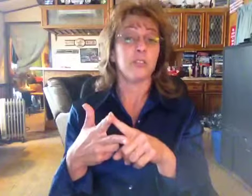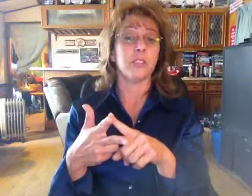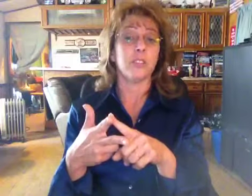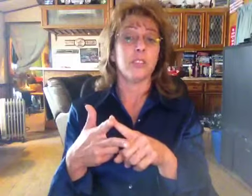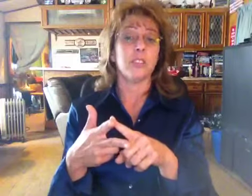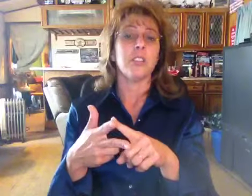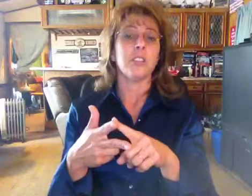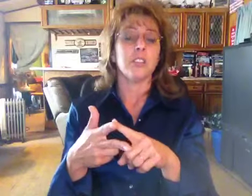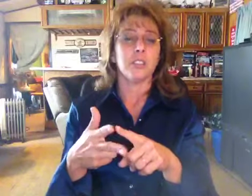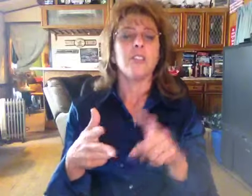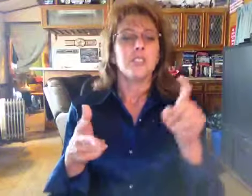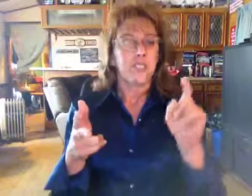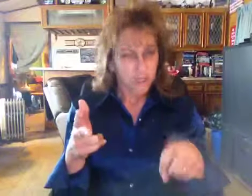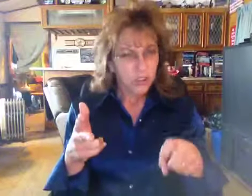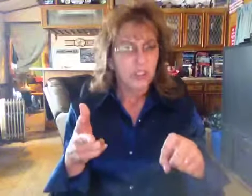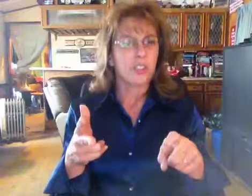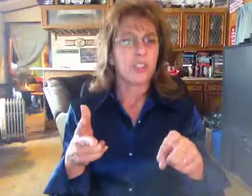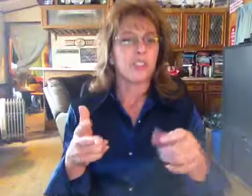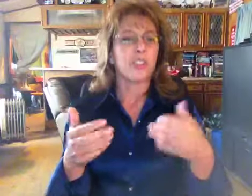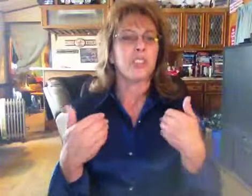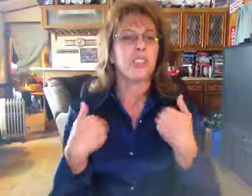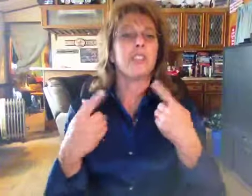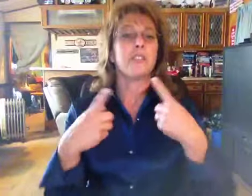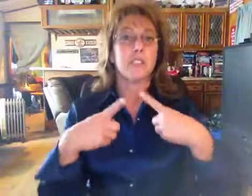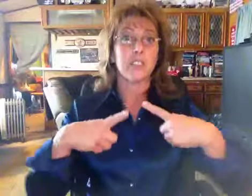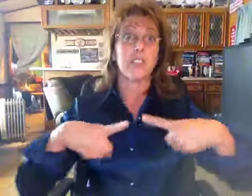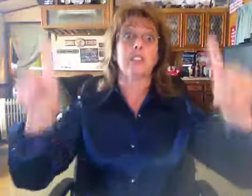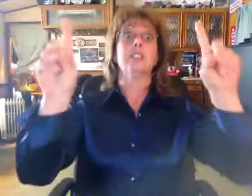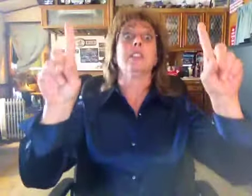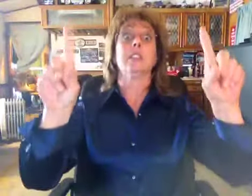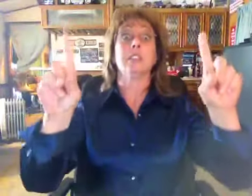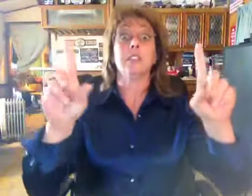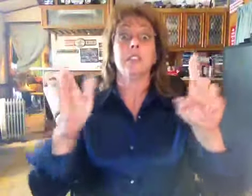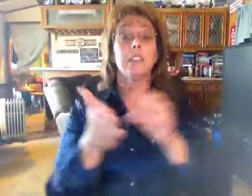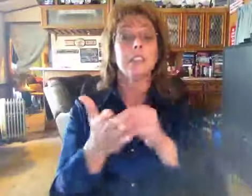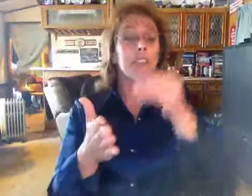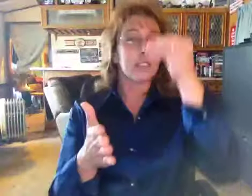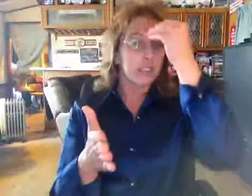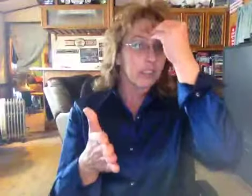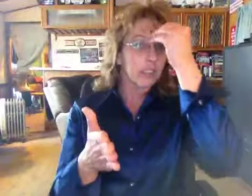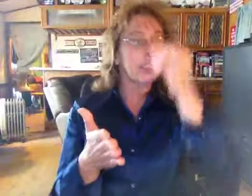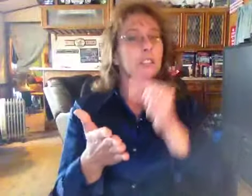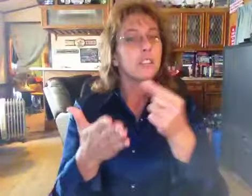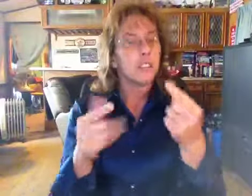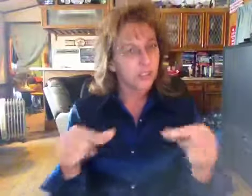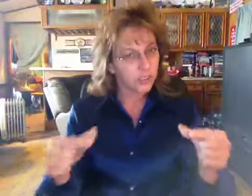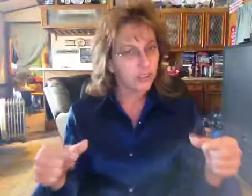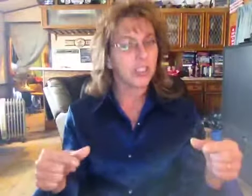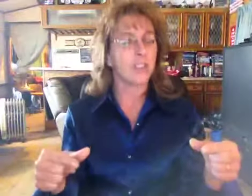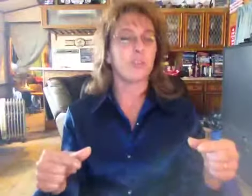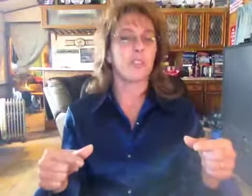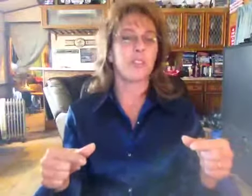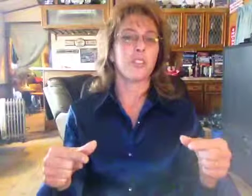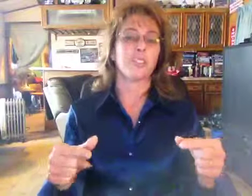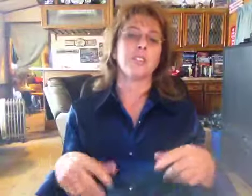success through learning grammar this year. And judging from the way you come in and what you know, by the end of the year you